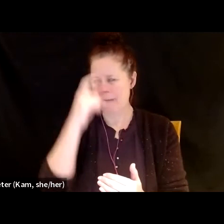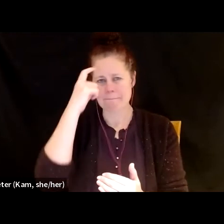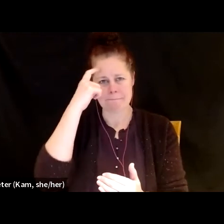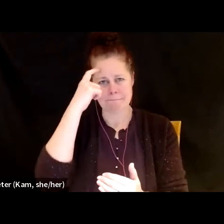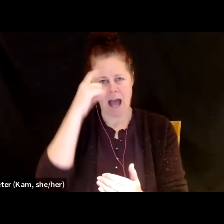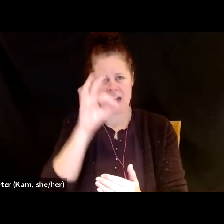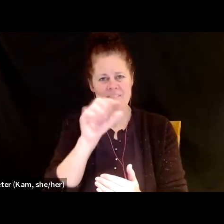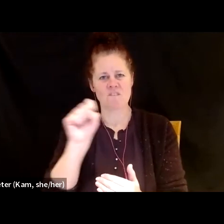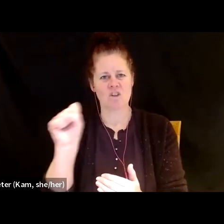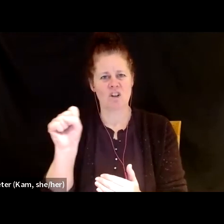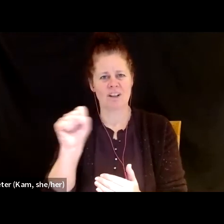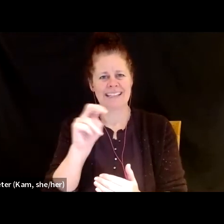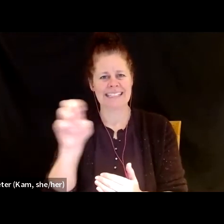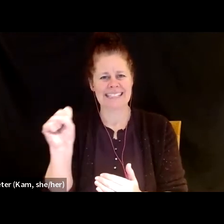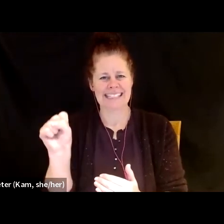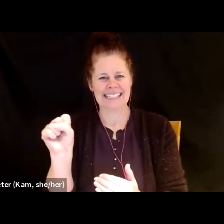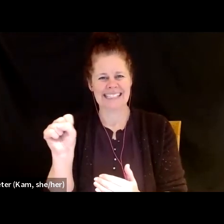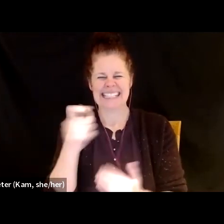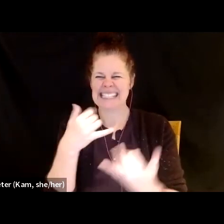of. So